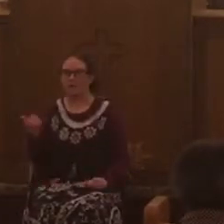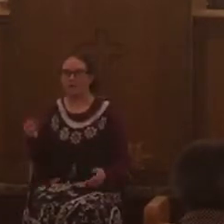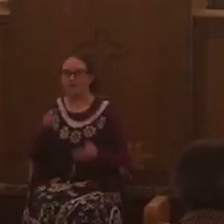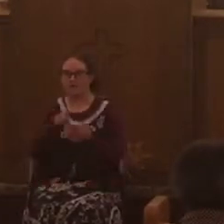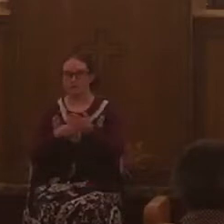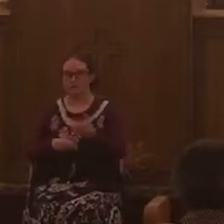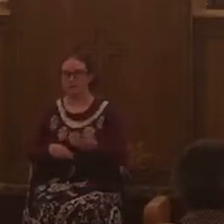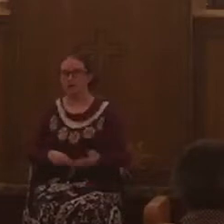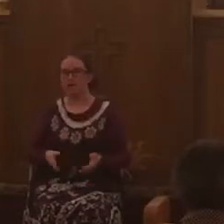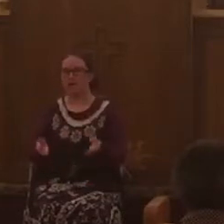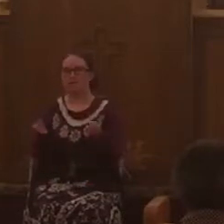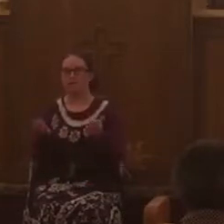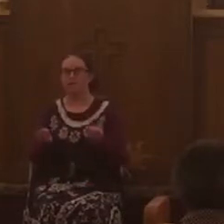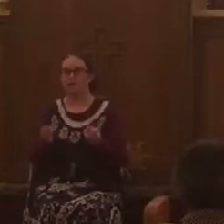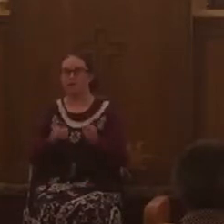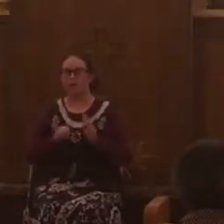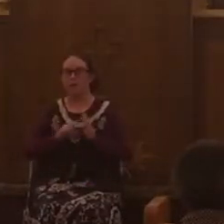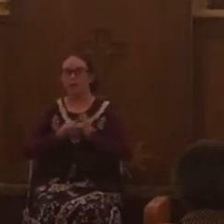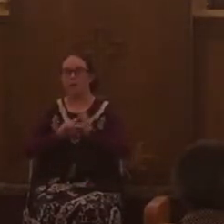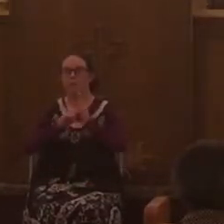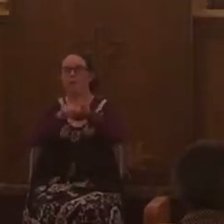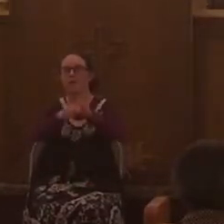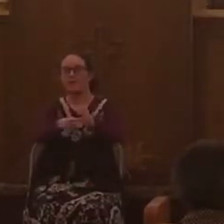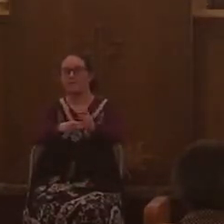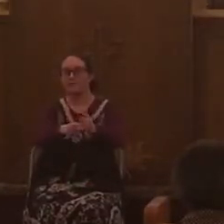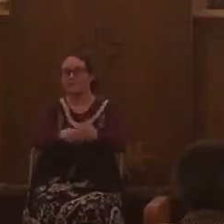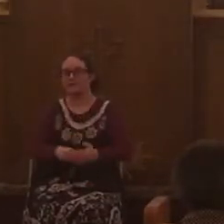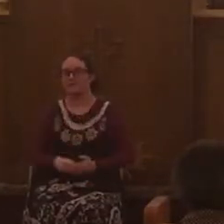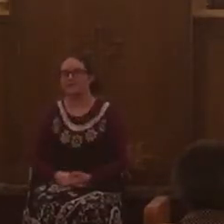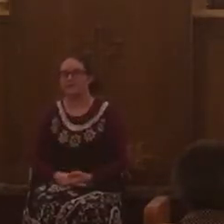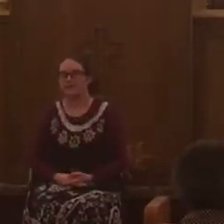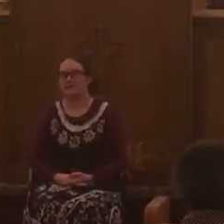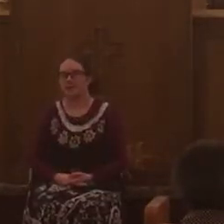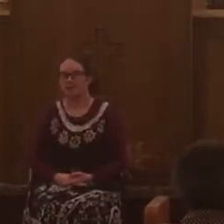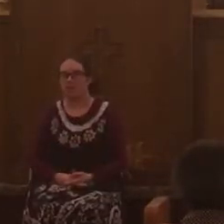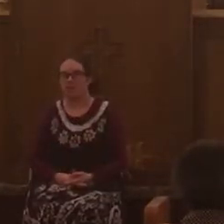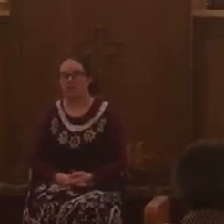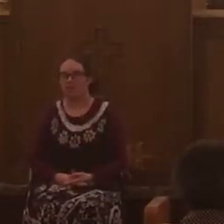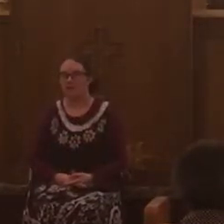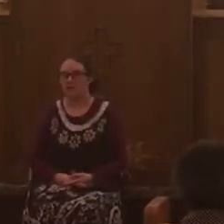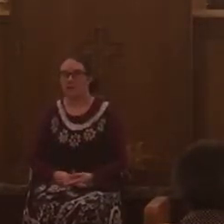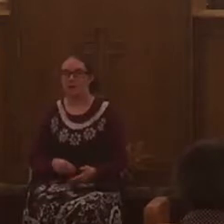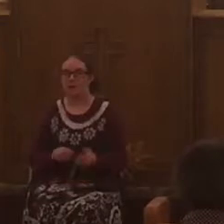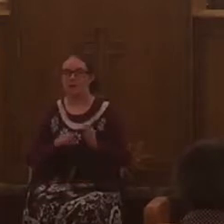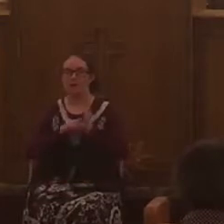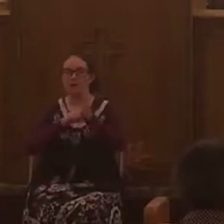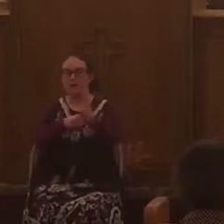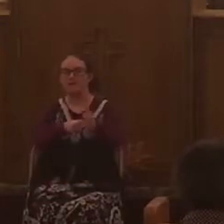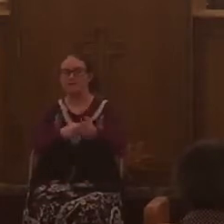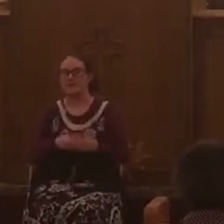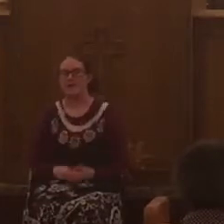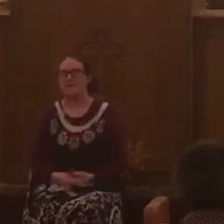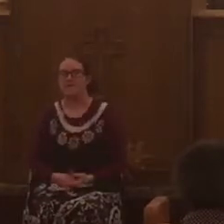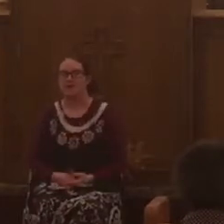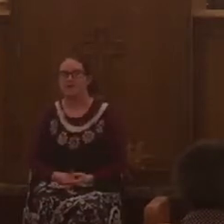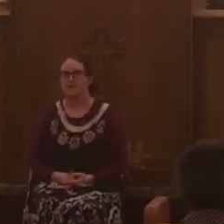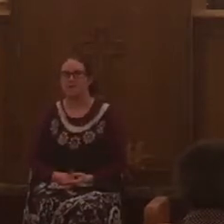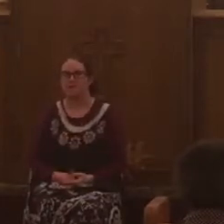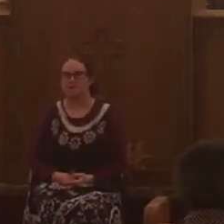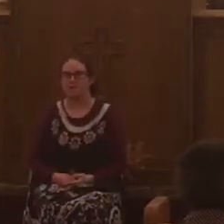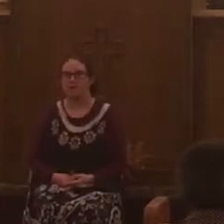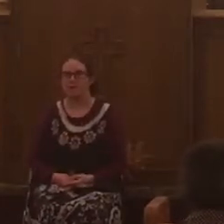them. Now, the Bible said when you receive the gift of the Holy Ghost, you